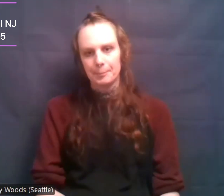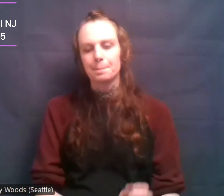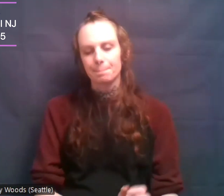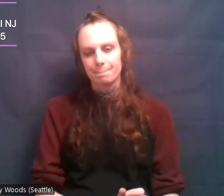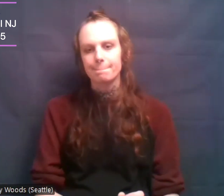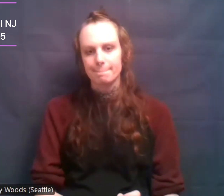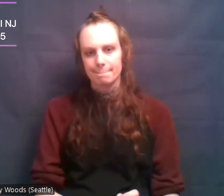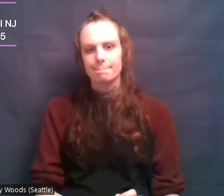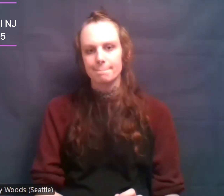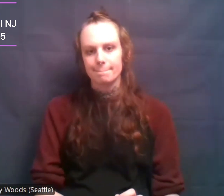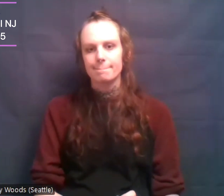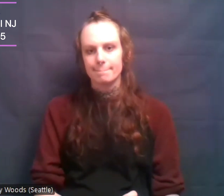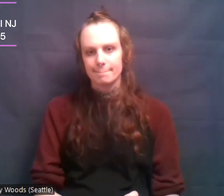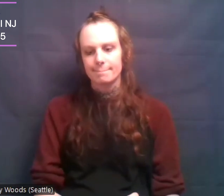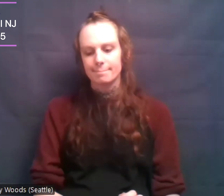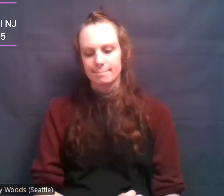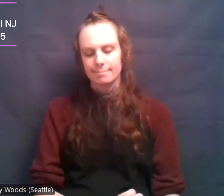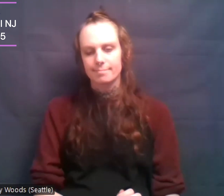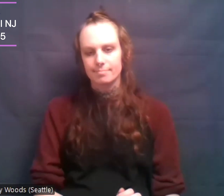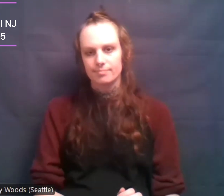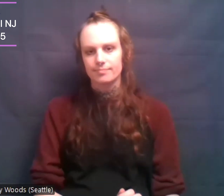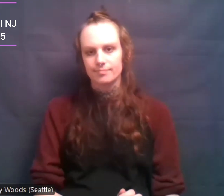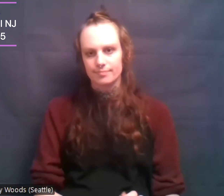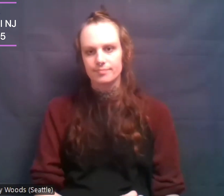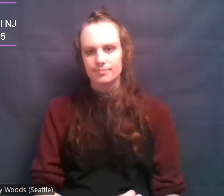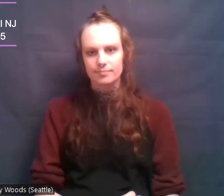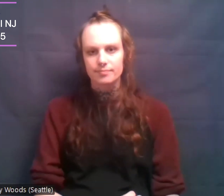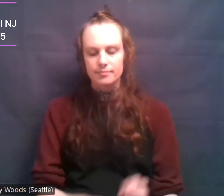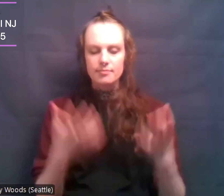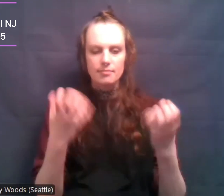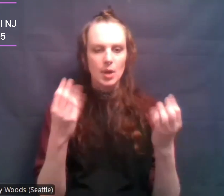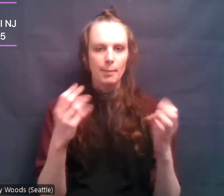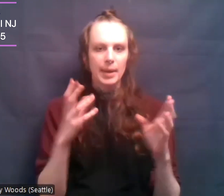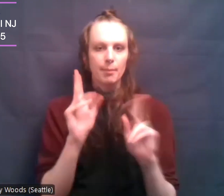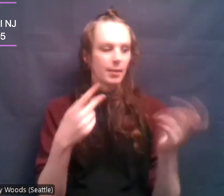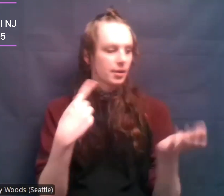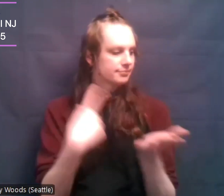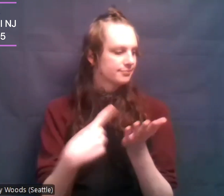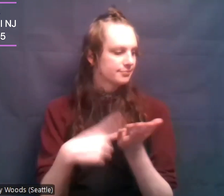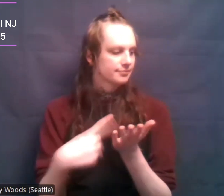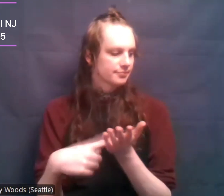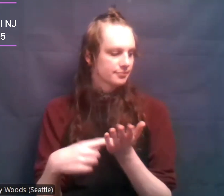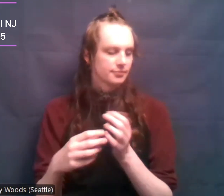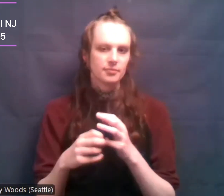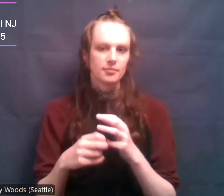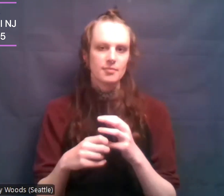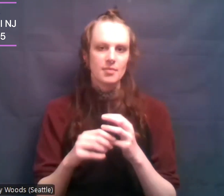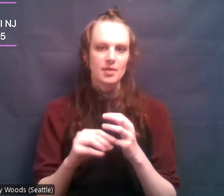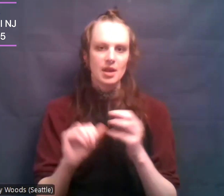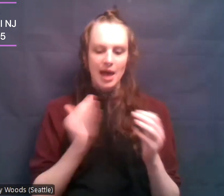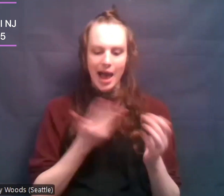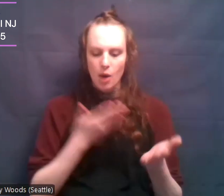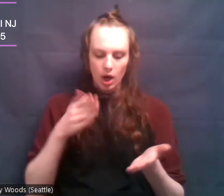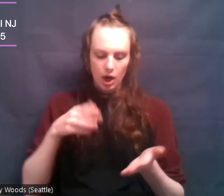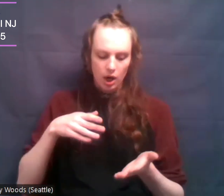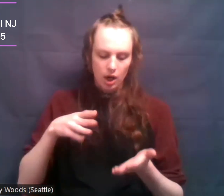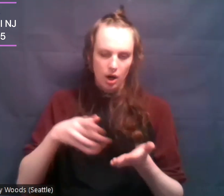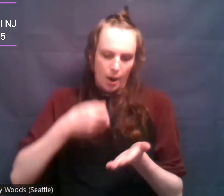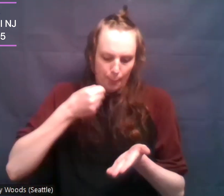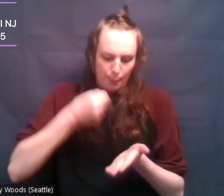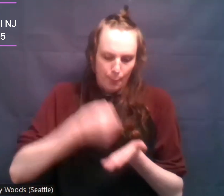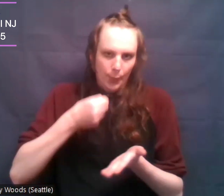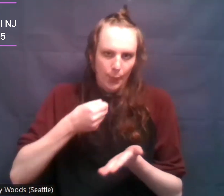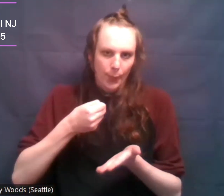it says like I mean, and a lot of people talk about it. It's like our bottoms don't have to be the same. Like a lot of